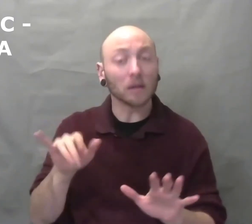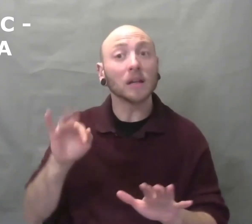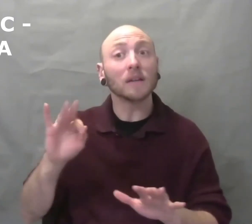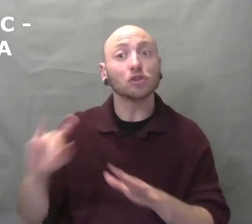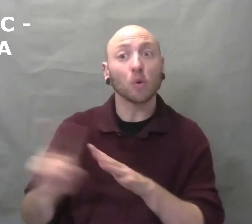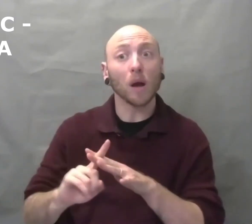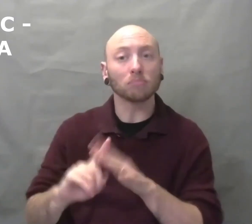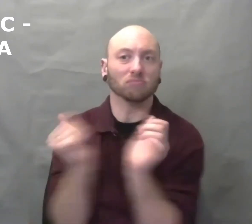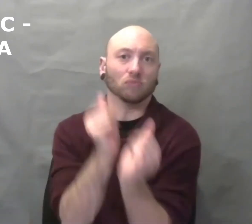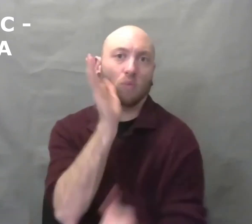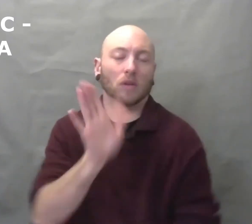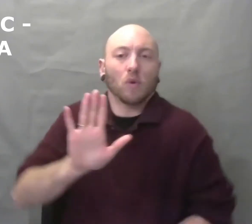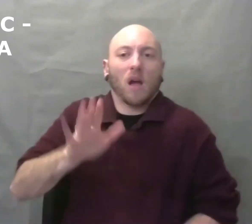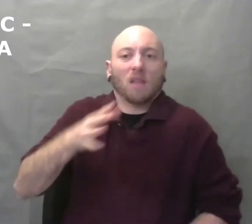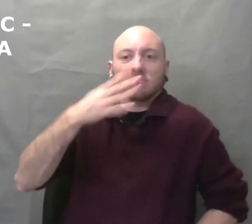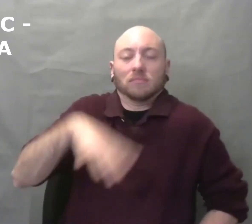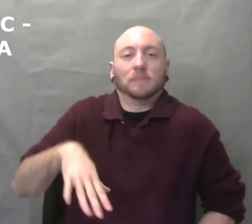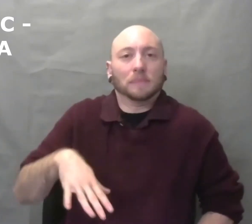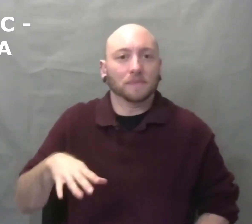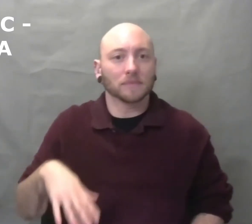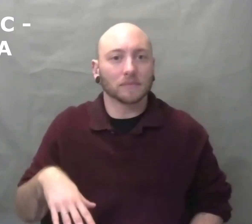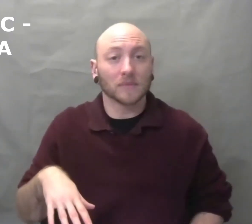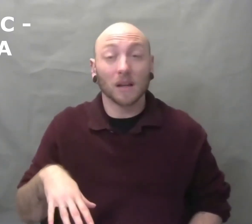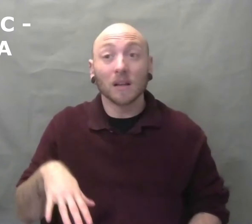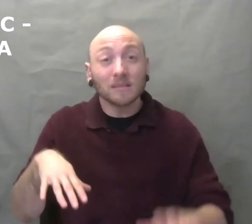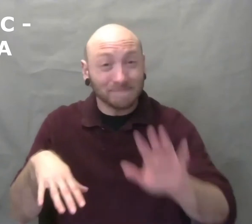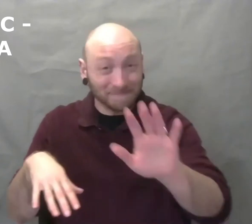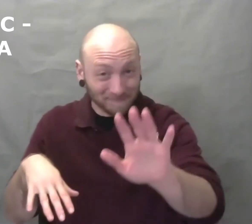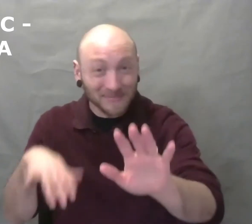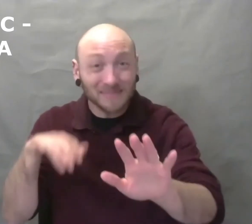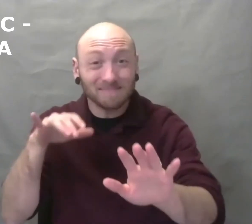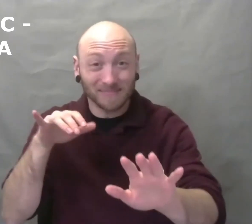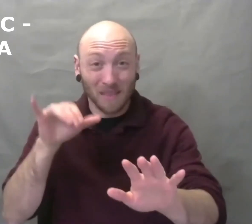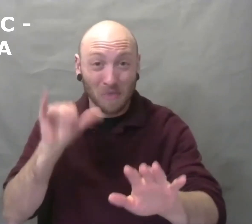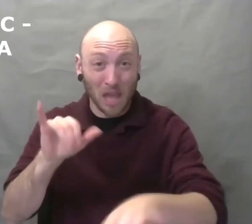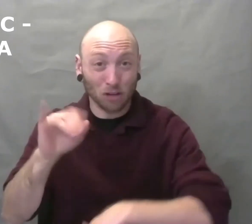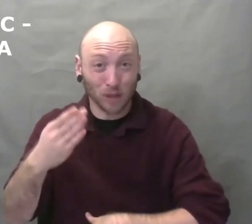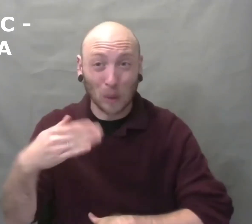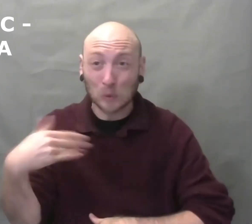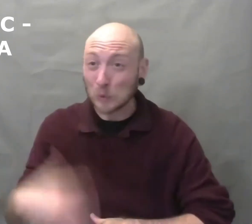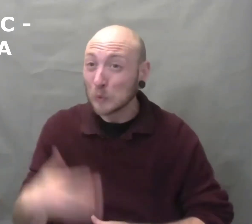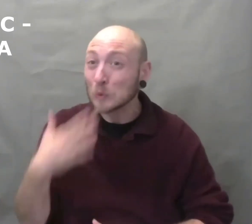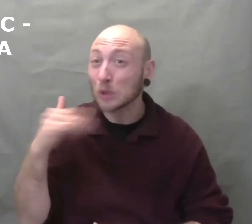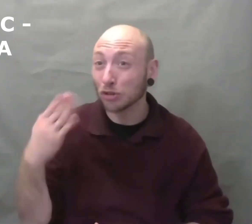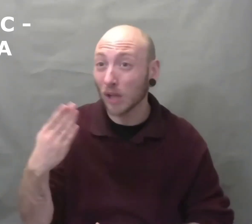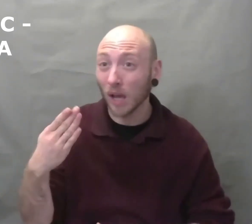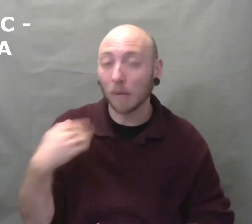show up, and I blew a really good government job, that would have set me up for pretty much life, because I'm a drug addict